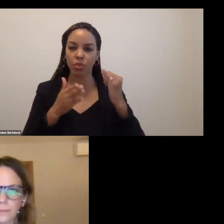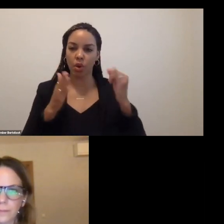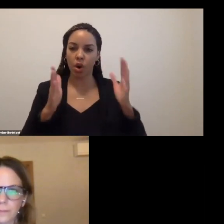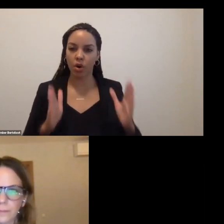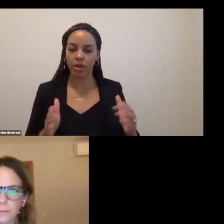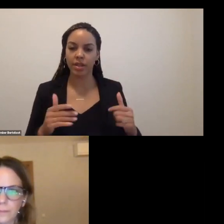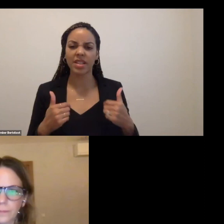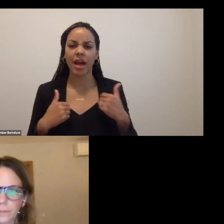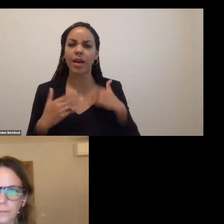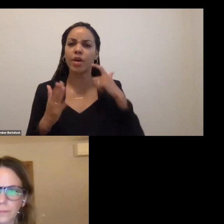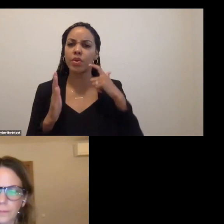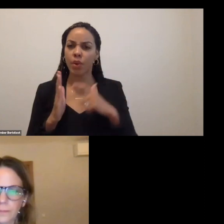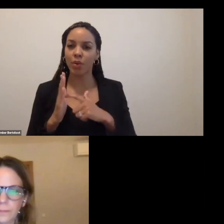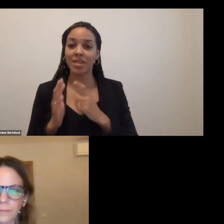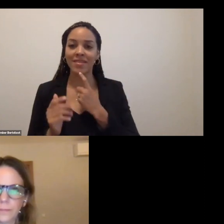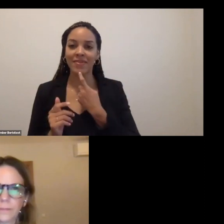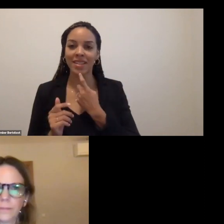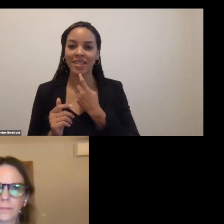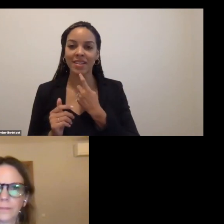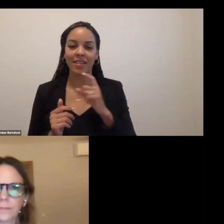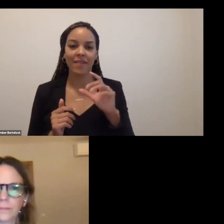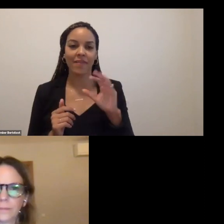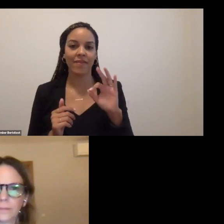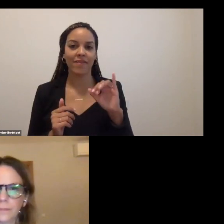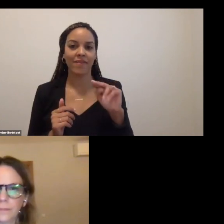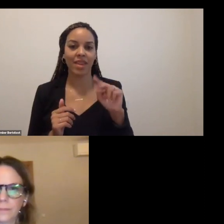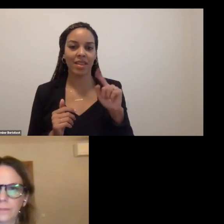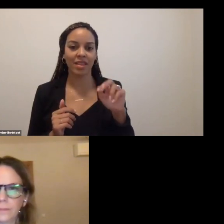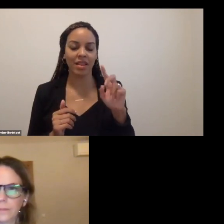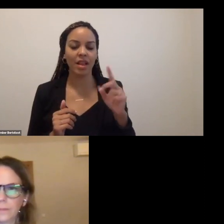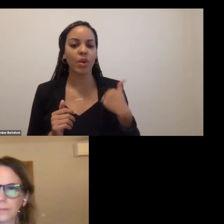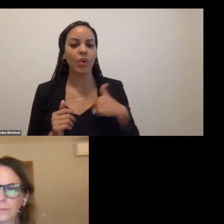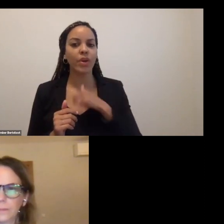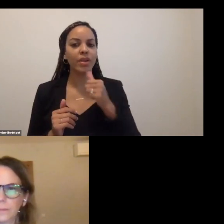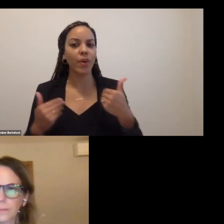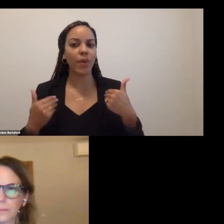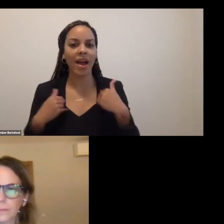that in Finland we don't have an international program that would be